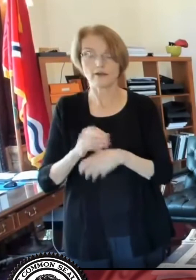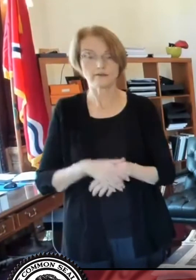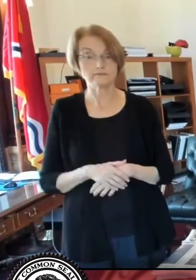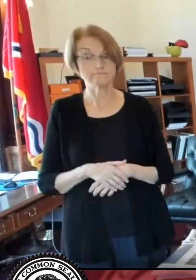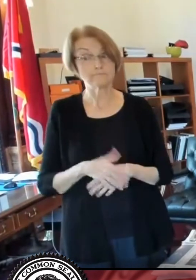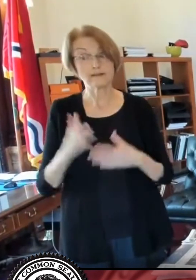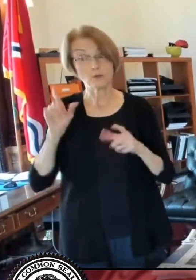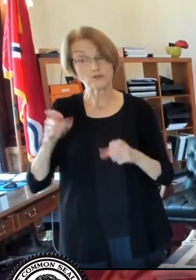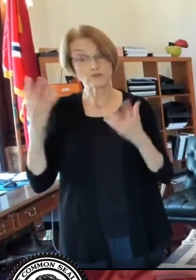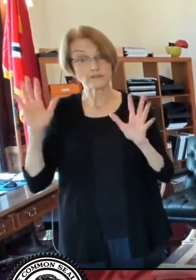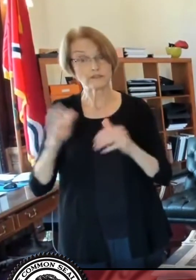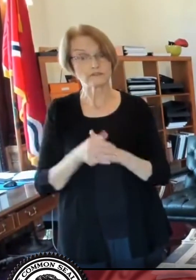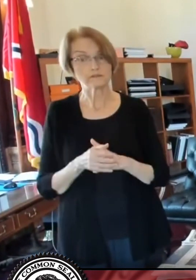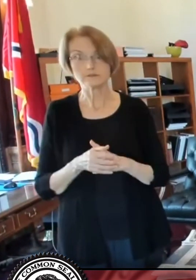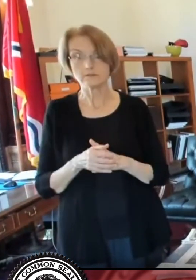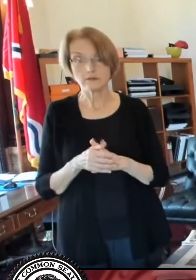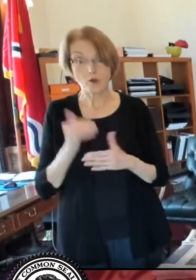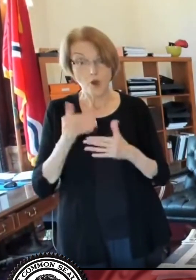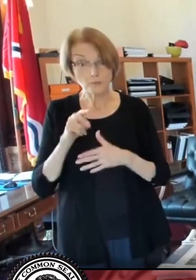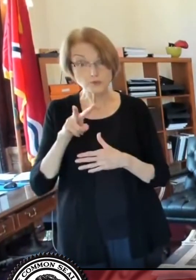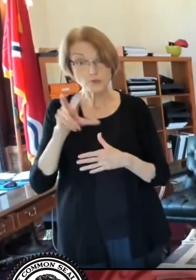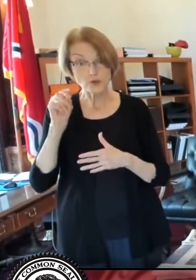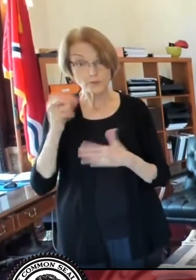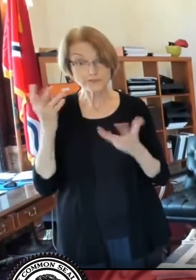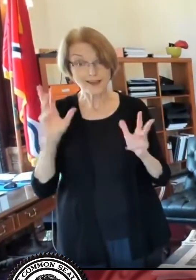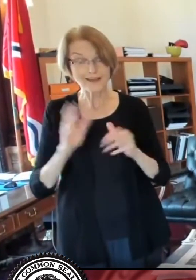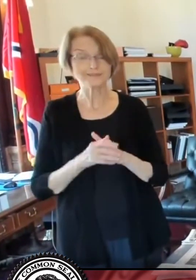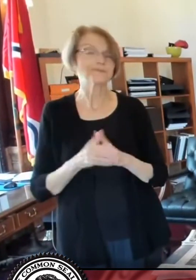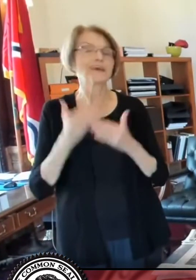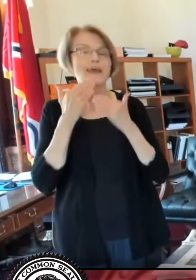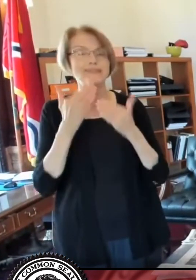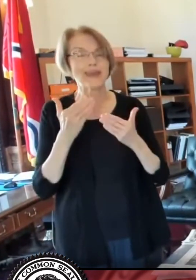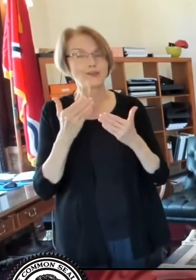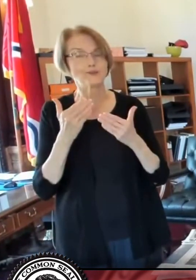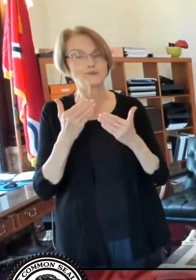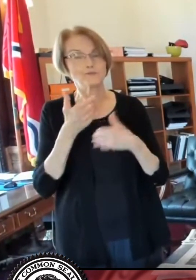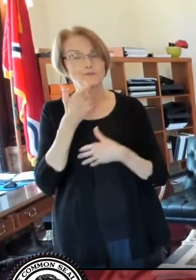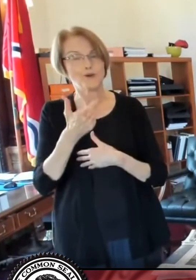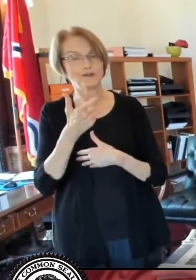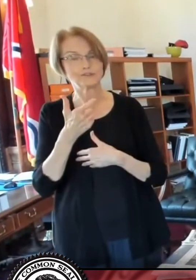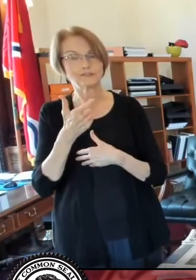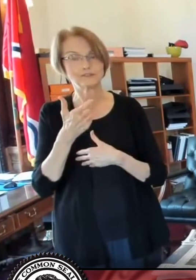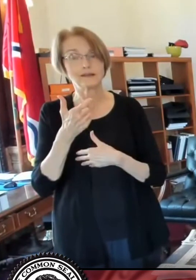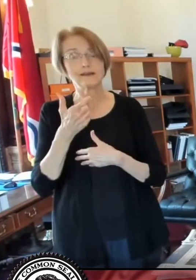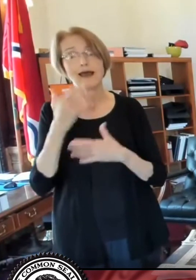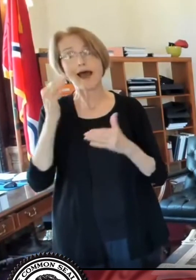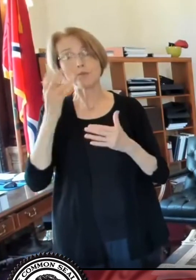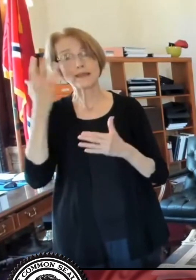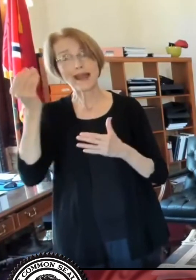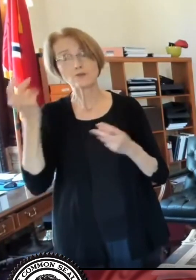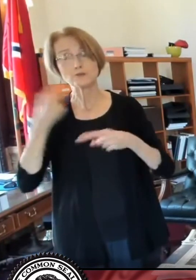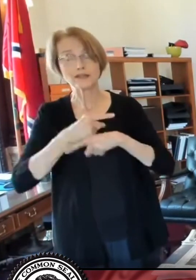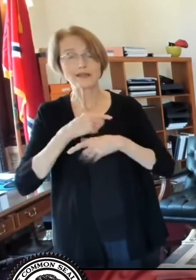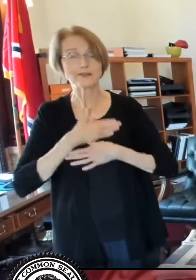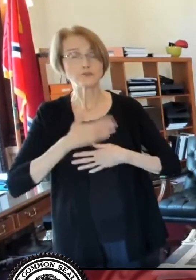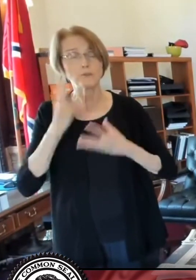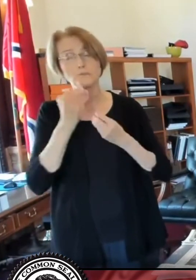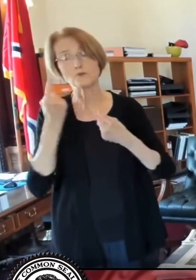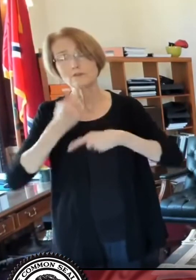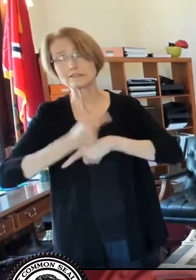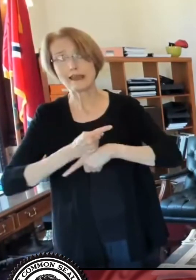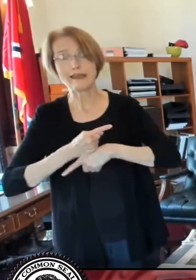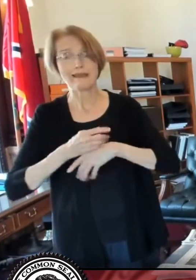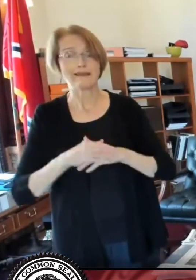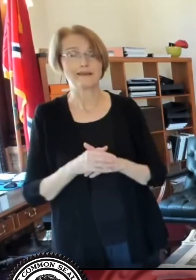already done? Is it 2:30? Almost. Okay. Well, thank you all for being here. I hope you are able to get outside a little bit today and enjoy this beautiful day. We've got a